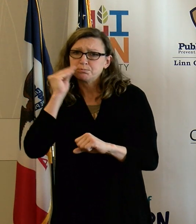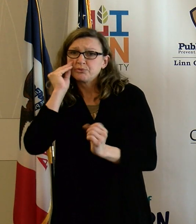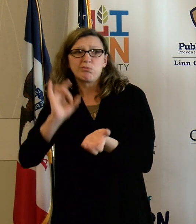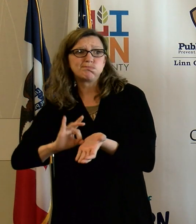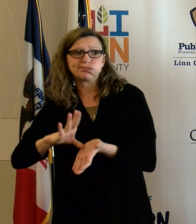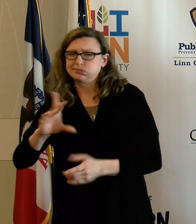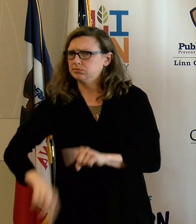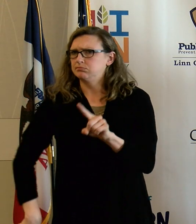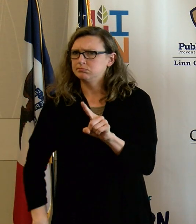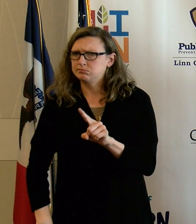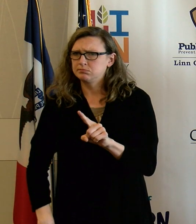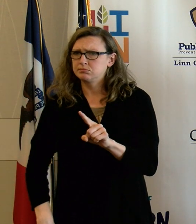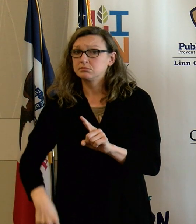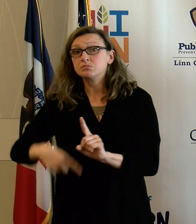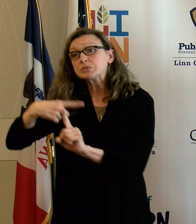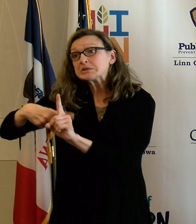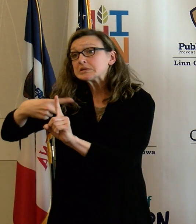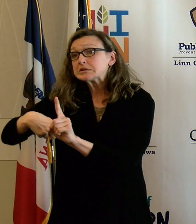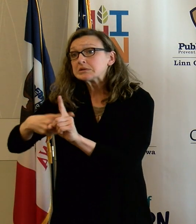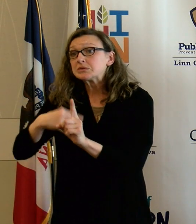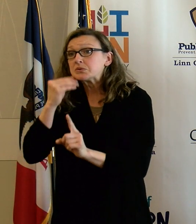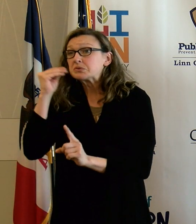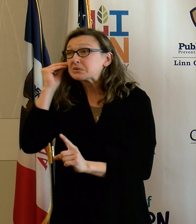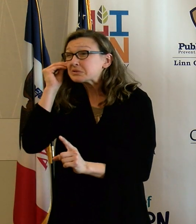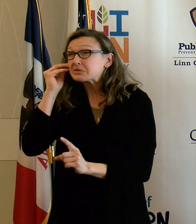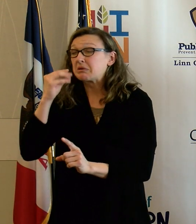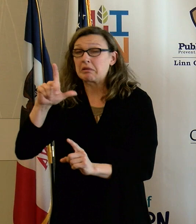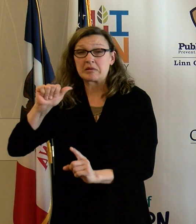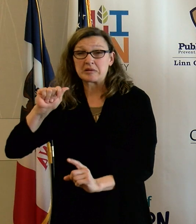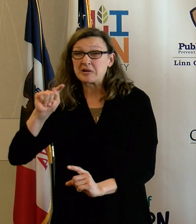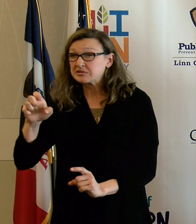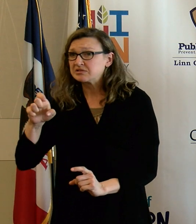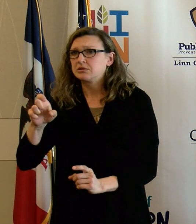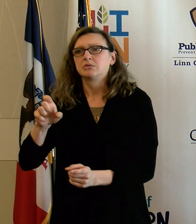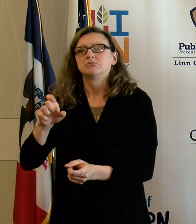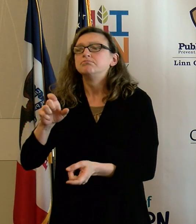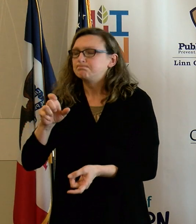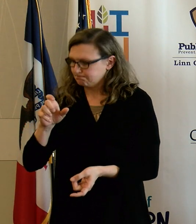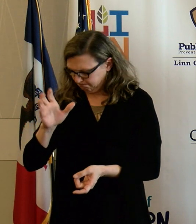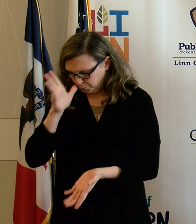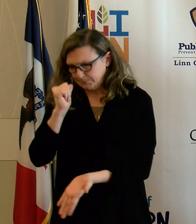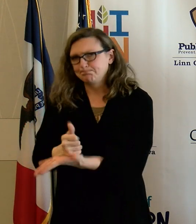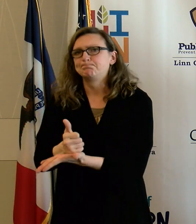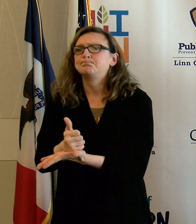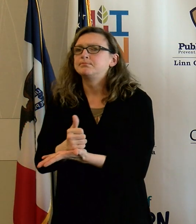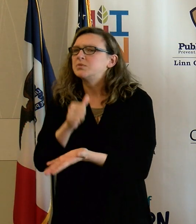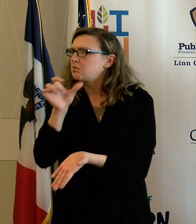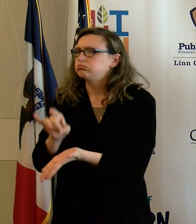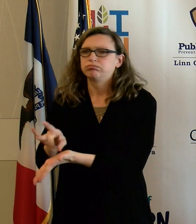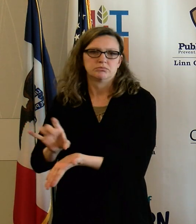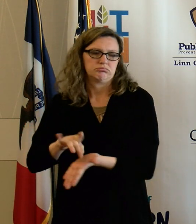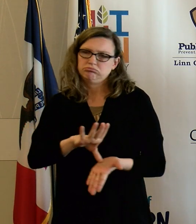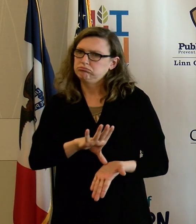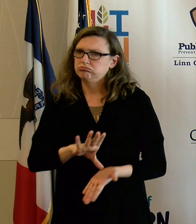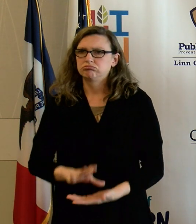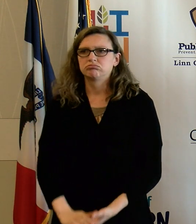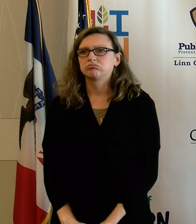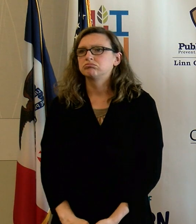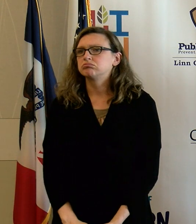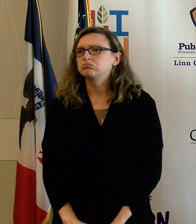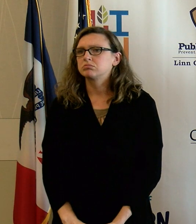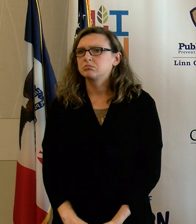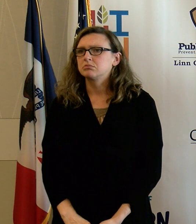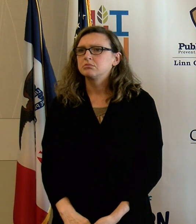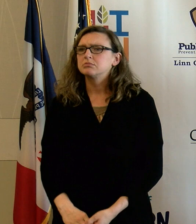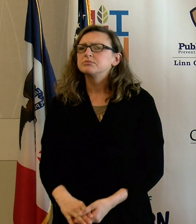on their mortgage. My message to tenants: know your rights during this time. Iowa Legal